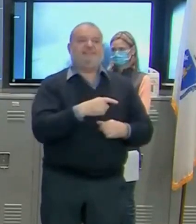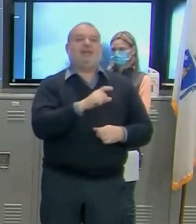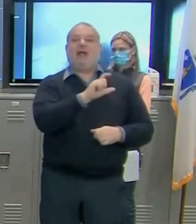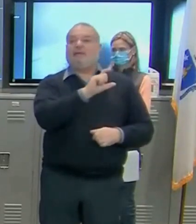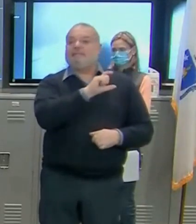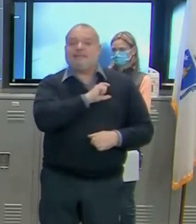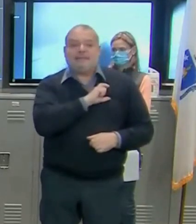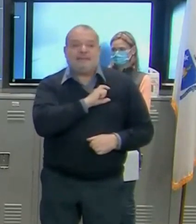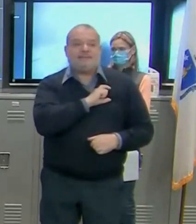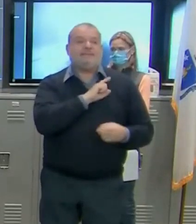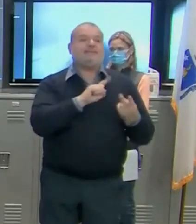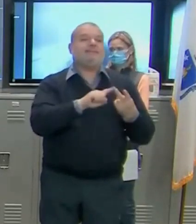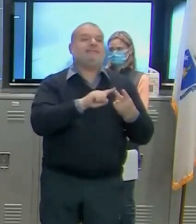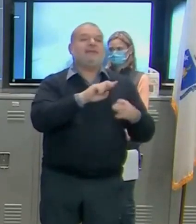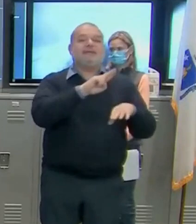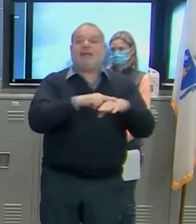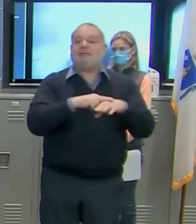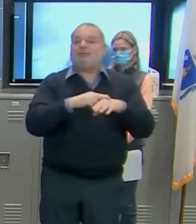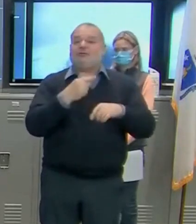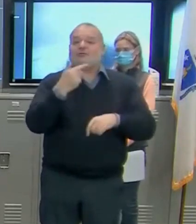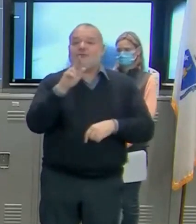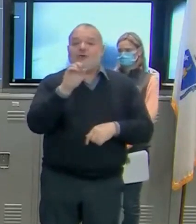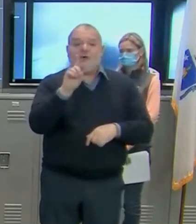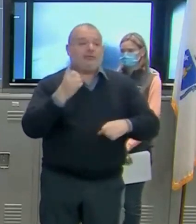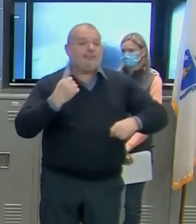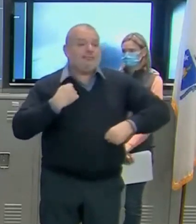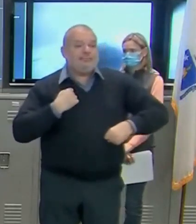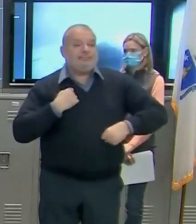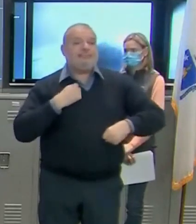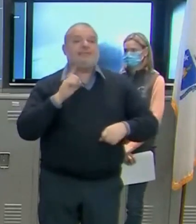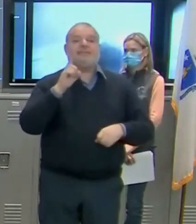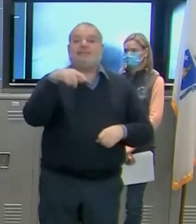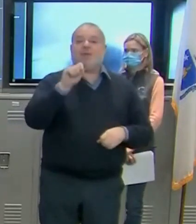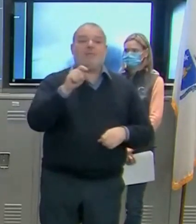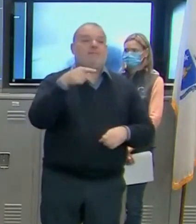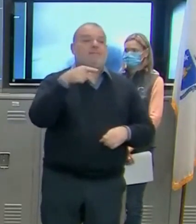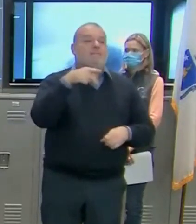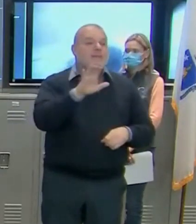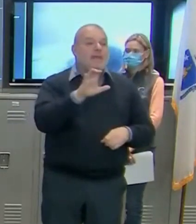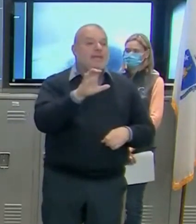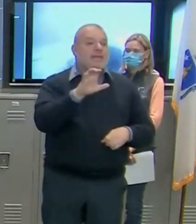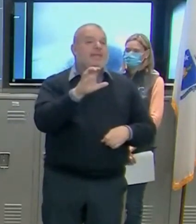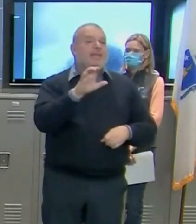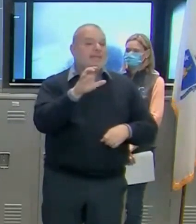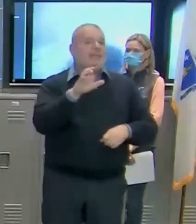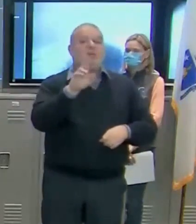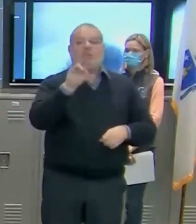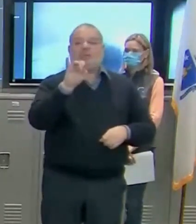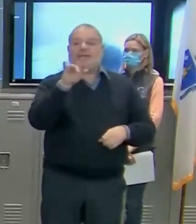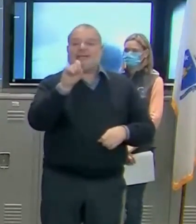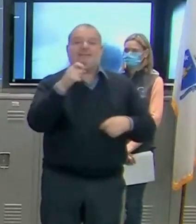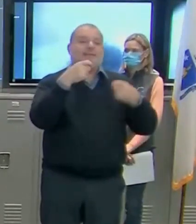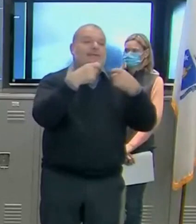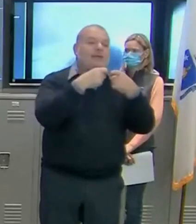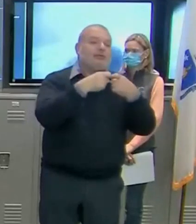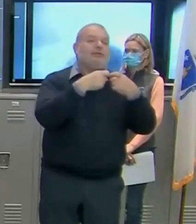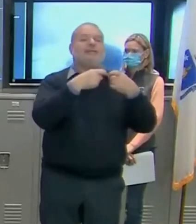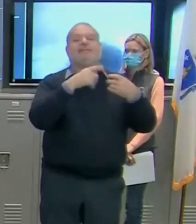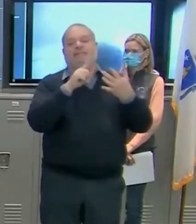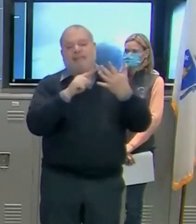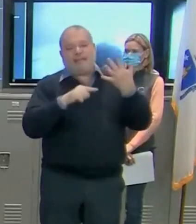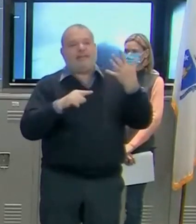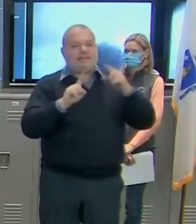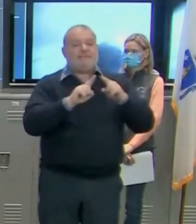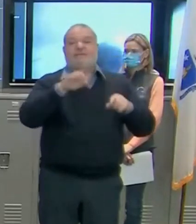the Department of Public Utilities, Department of Conservation and Recreation, Department of Fire Services, and many other